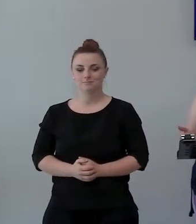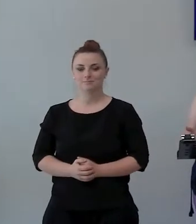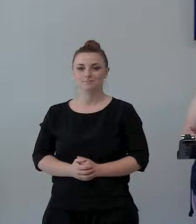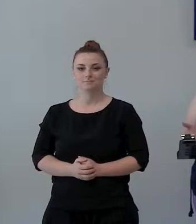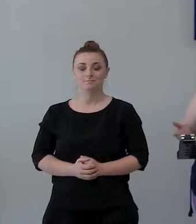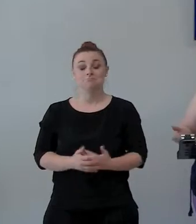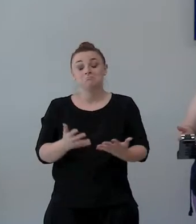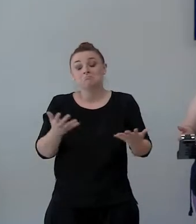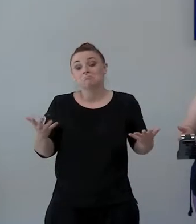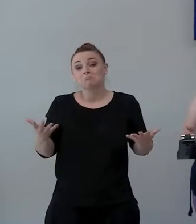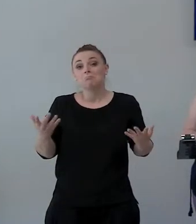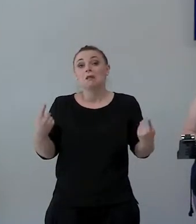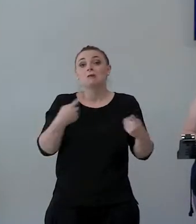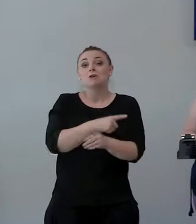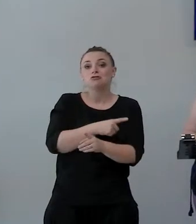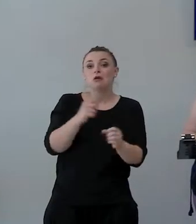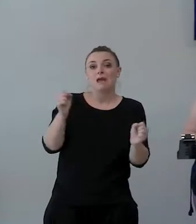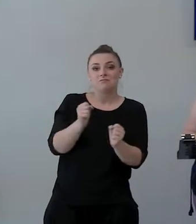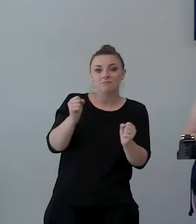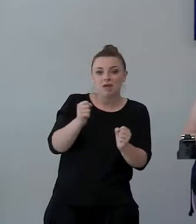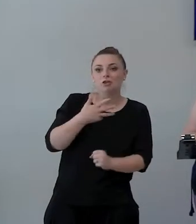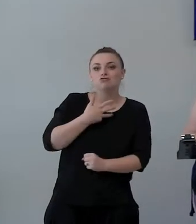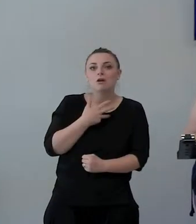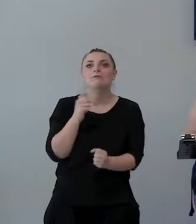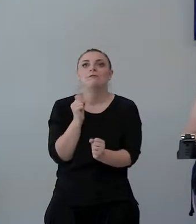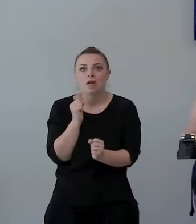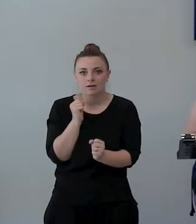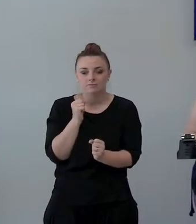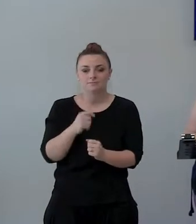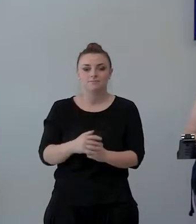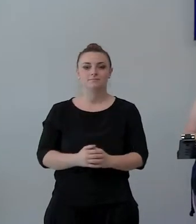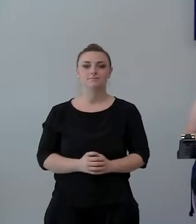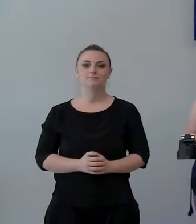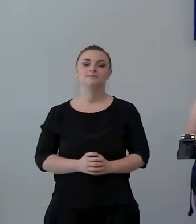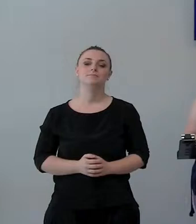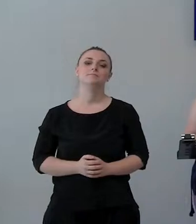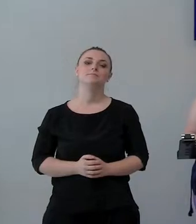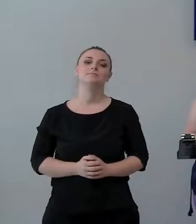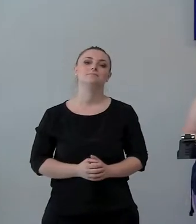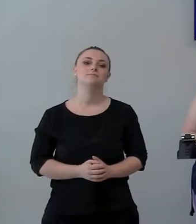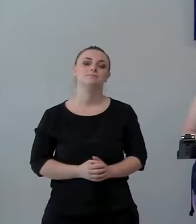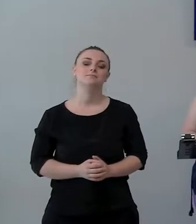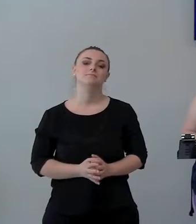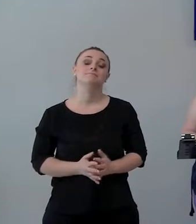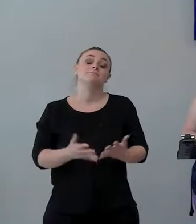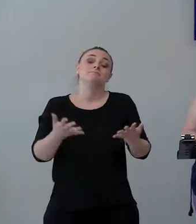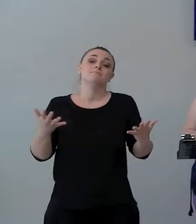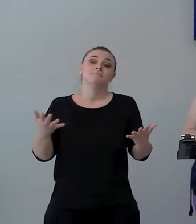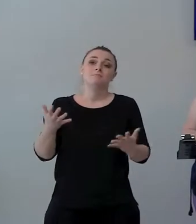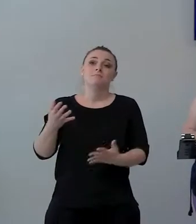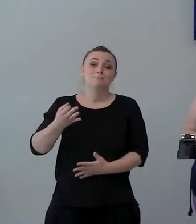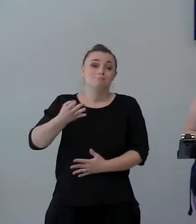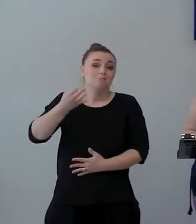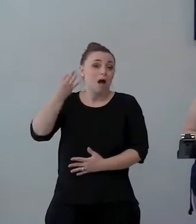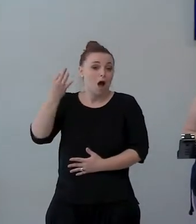Oppure in inverno uno ha freddo. Or in case of winter, it's really cold. Forse è per via di